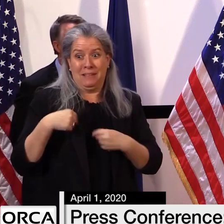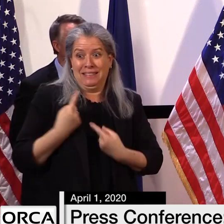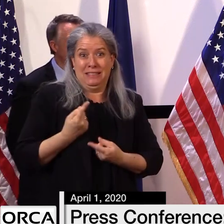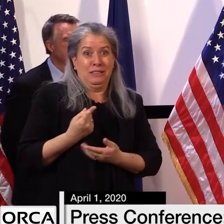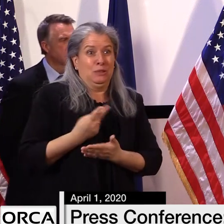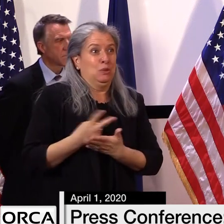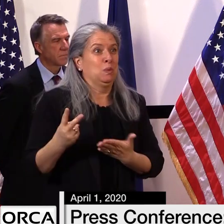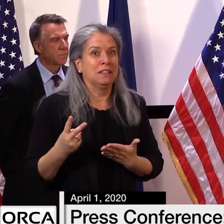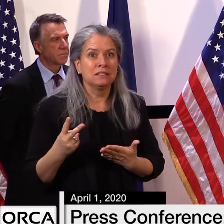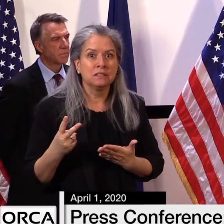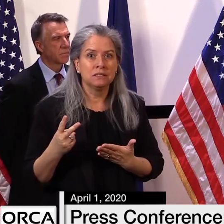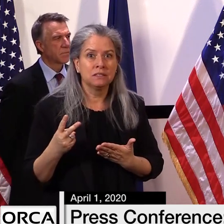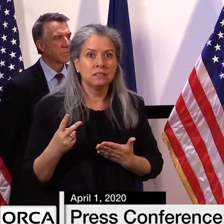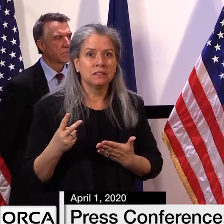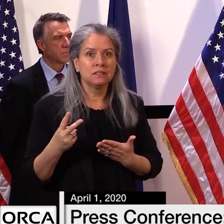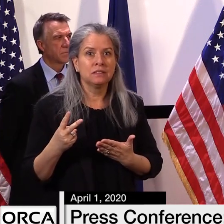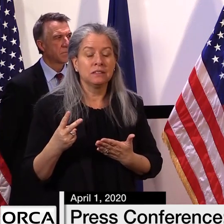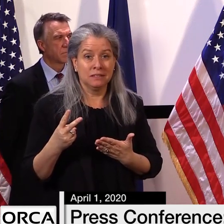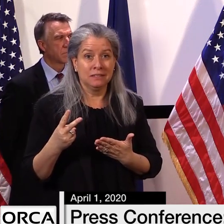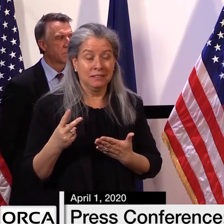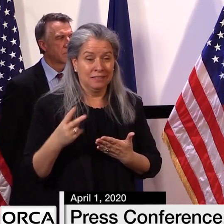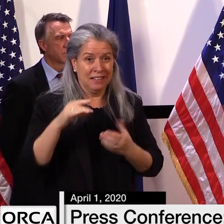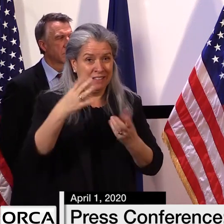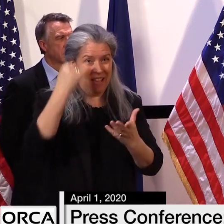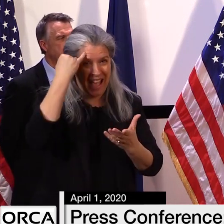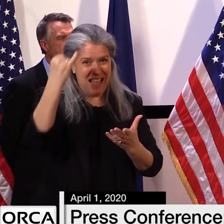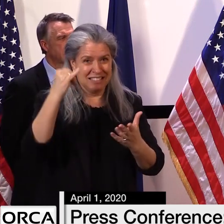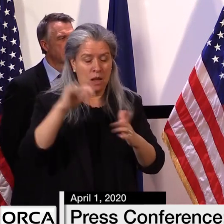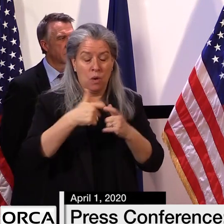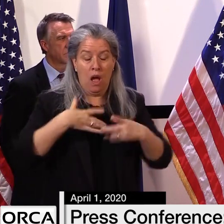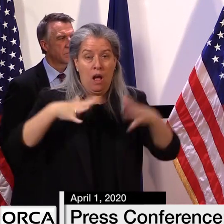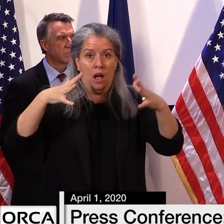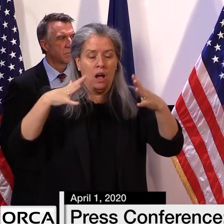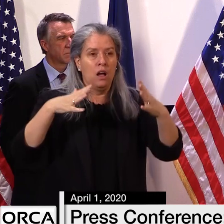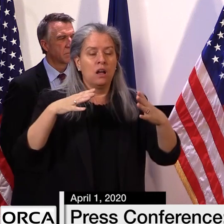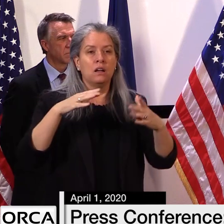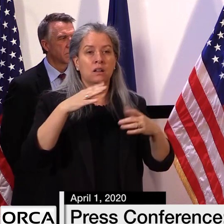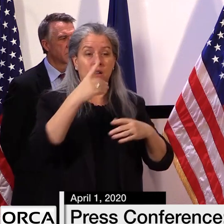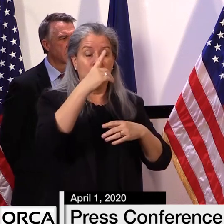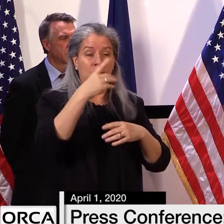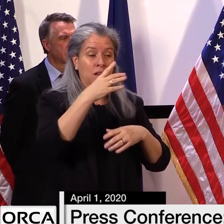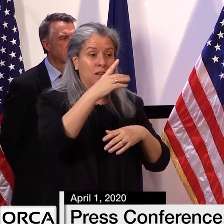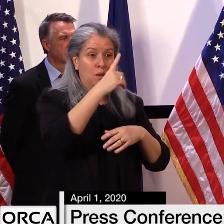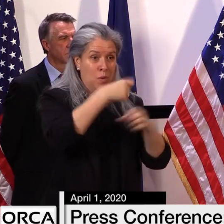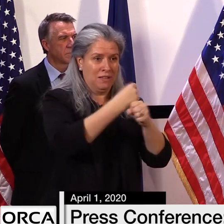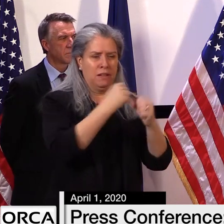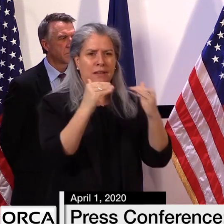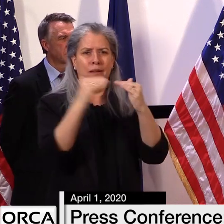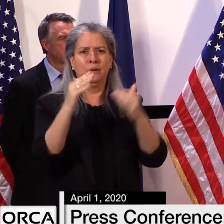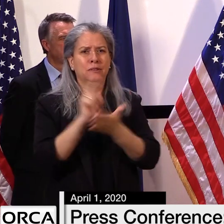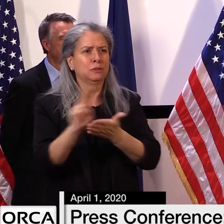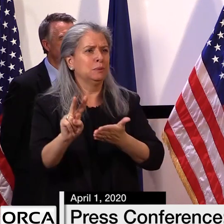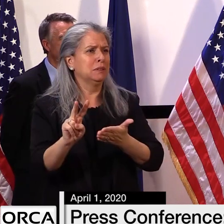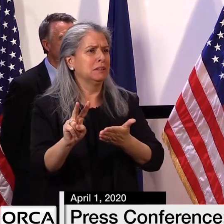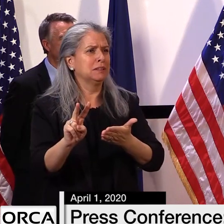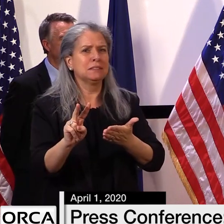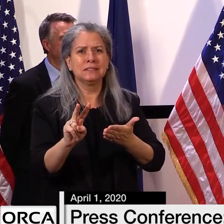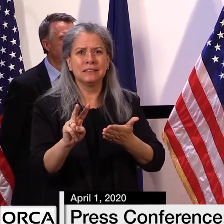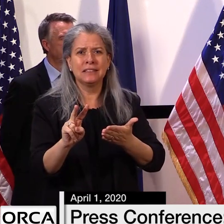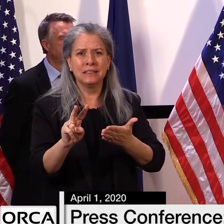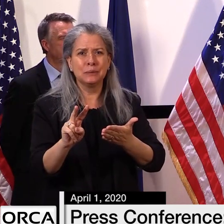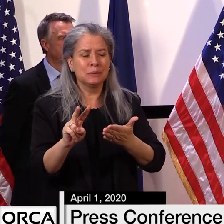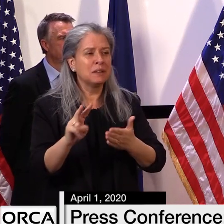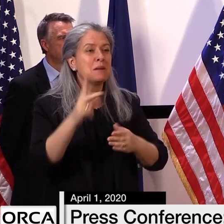past 2.5 weeks. We'll have more concrete numbers coming out tomorrow for everybody. We are taking our